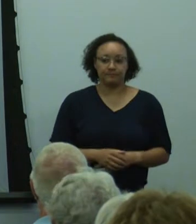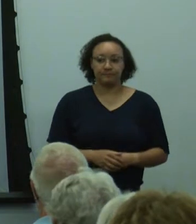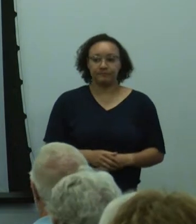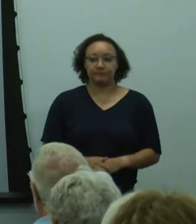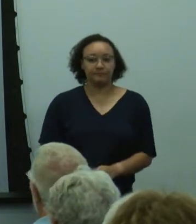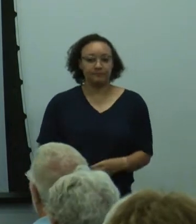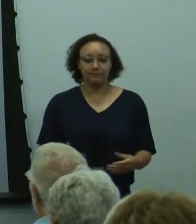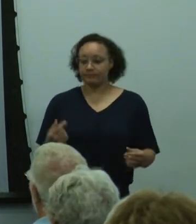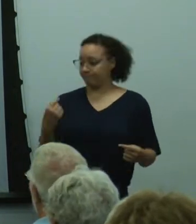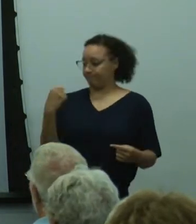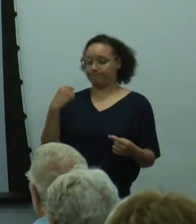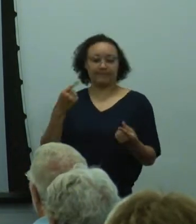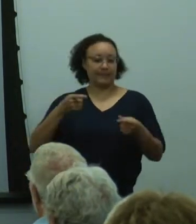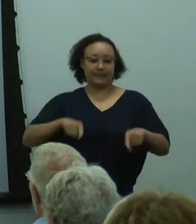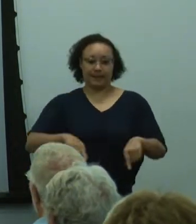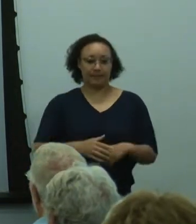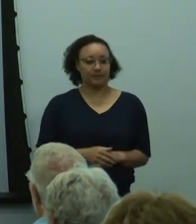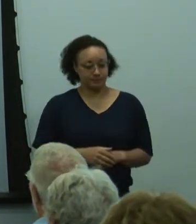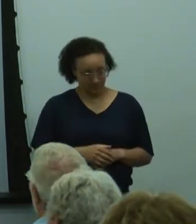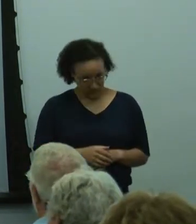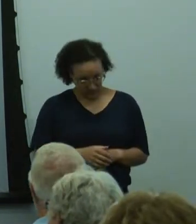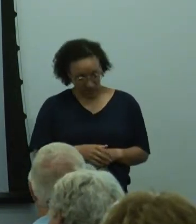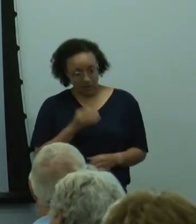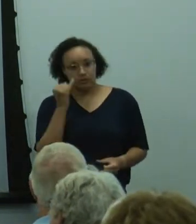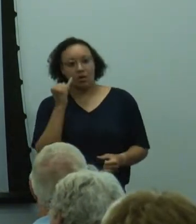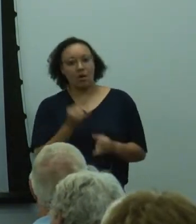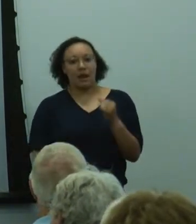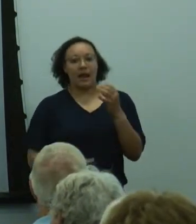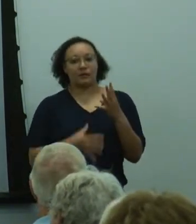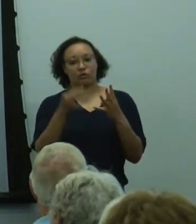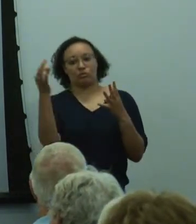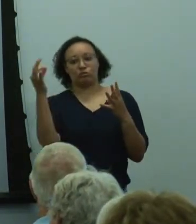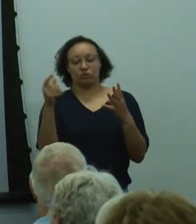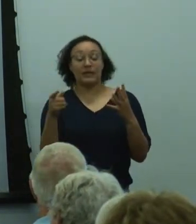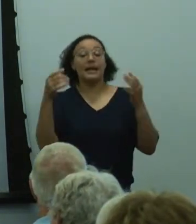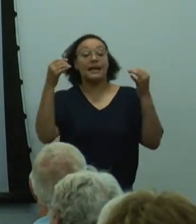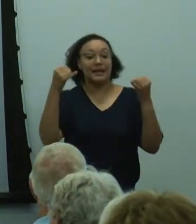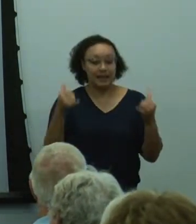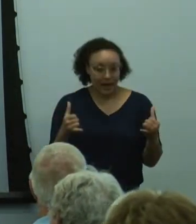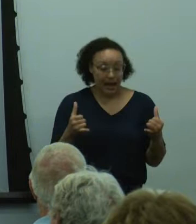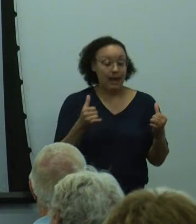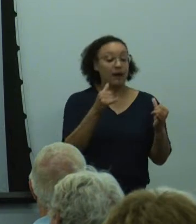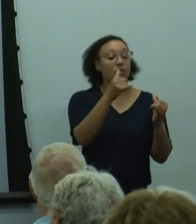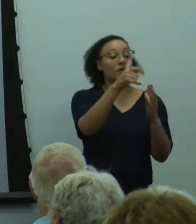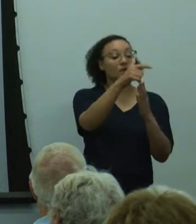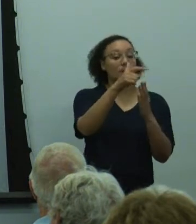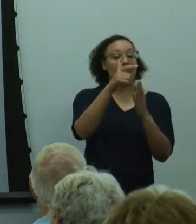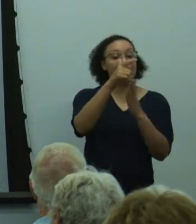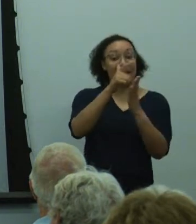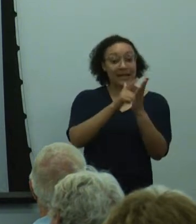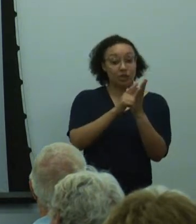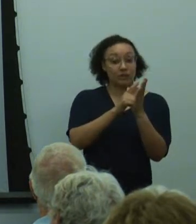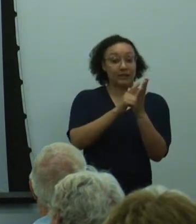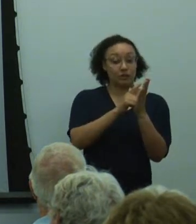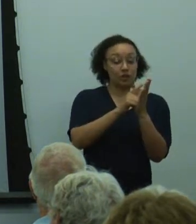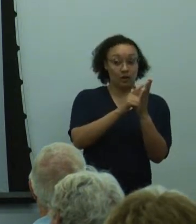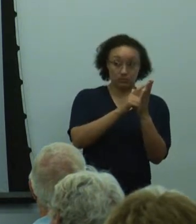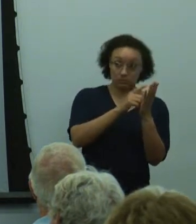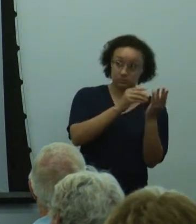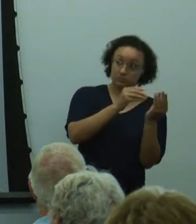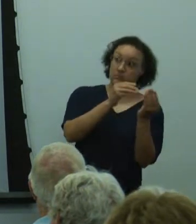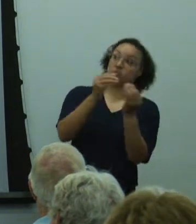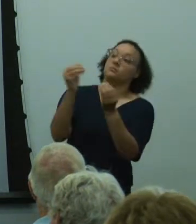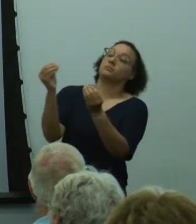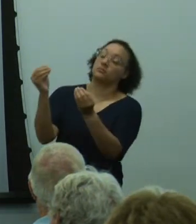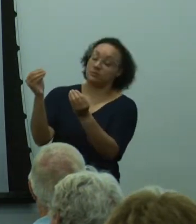Didn't happen. Option 4, if that doesn't happen, now the legislature can go back and approve a redistricting map